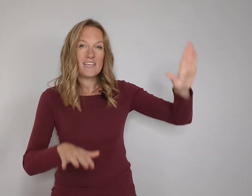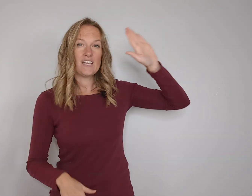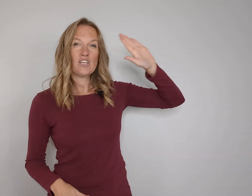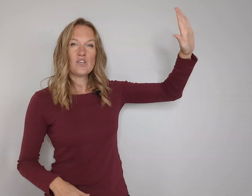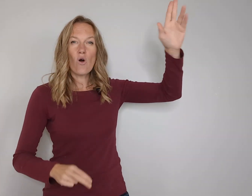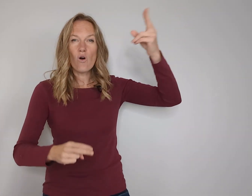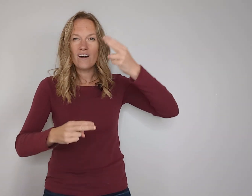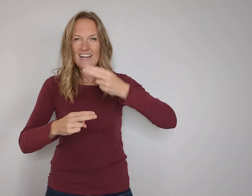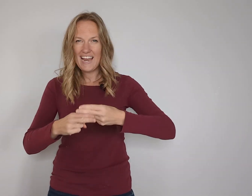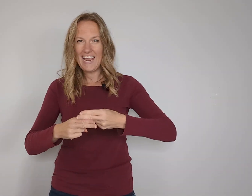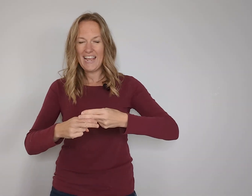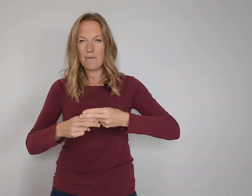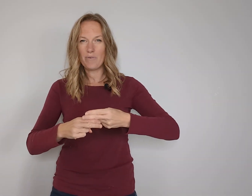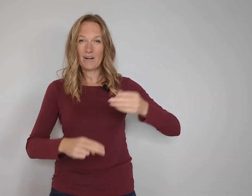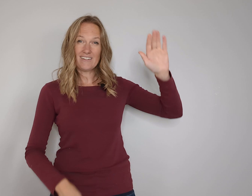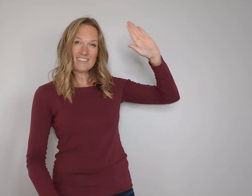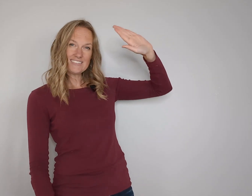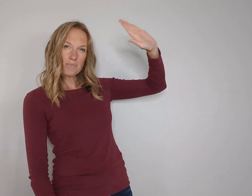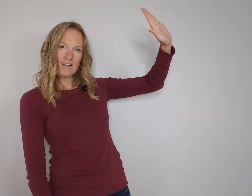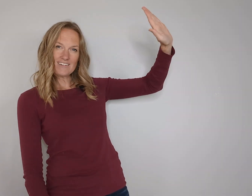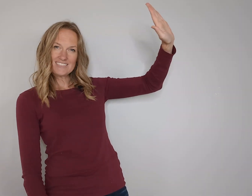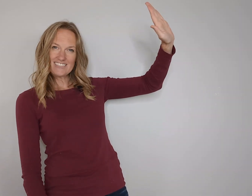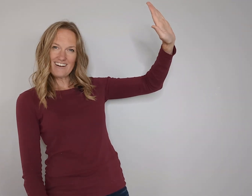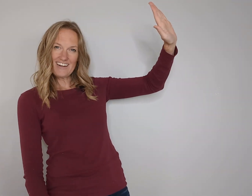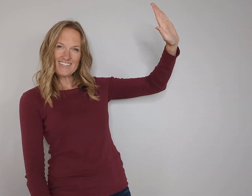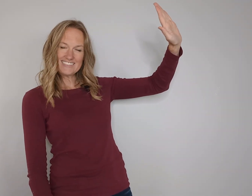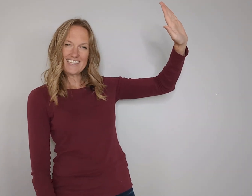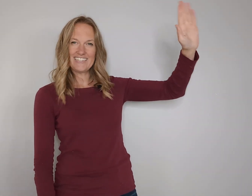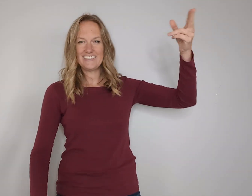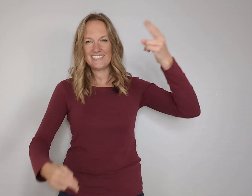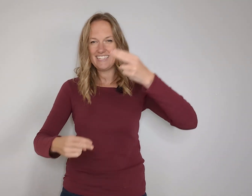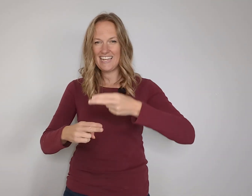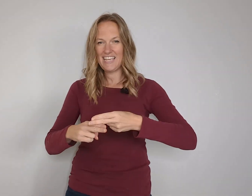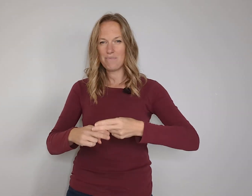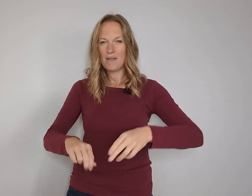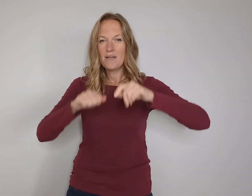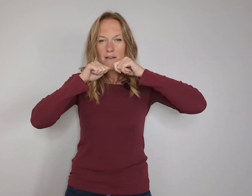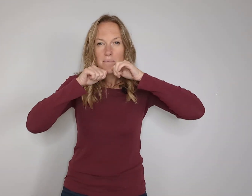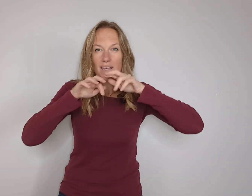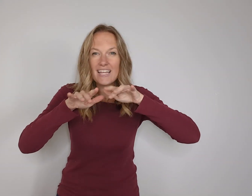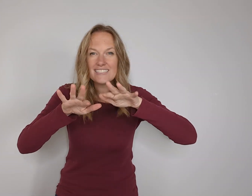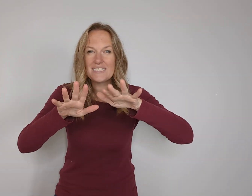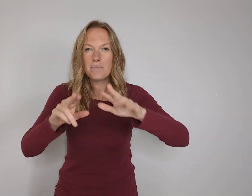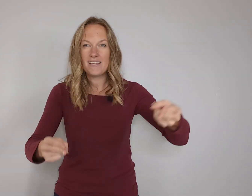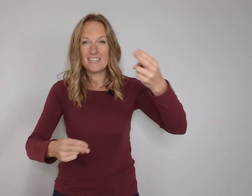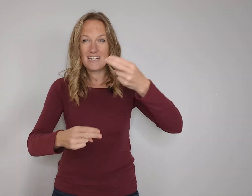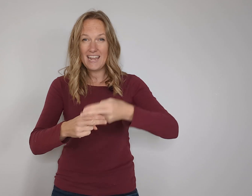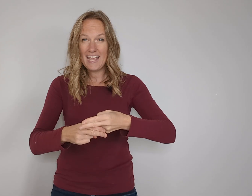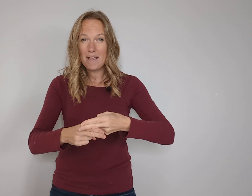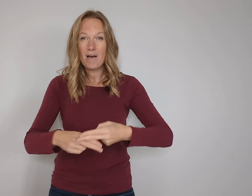be your name, right? Because it belongs to God. It's his name. Blessed be the name